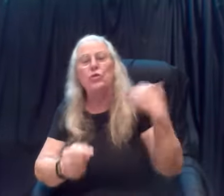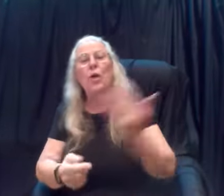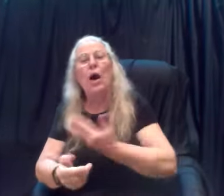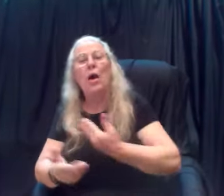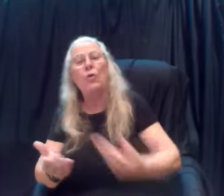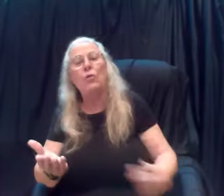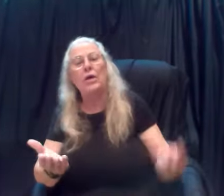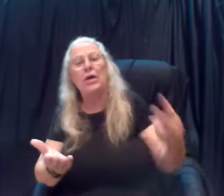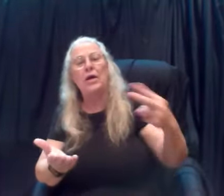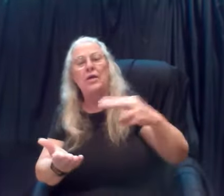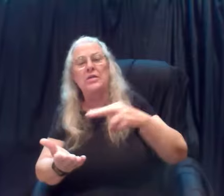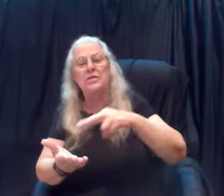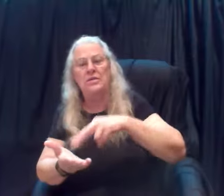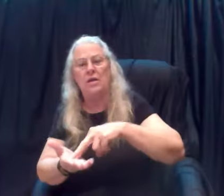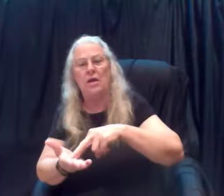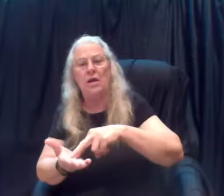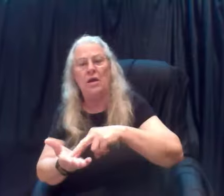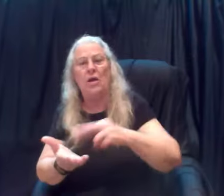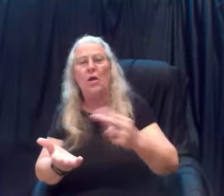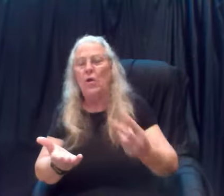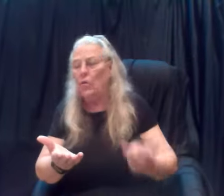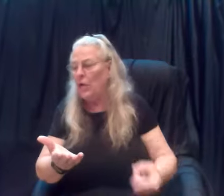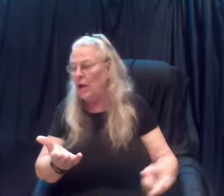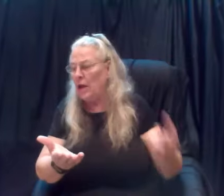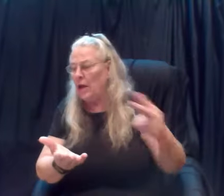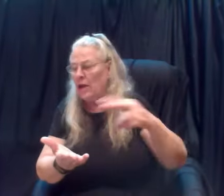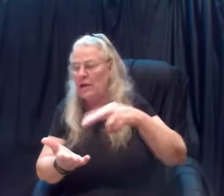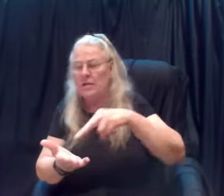our risen, risen